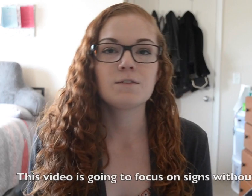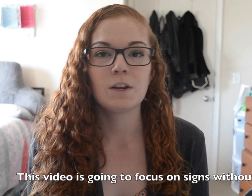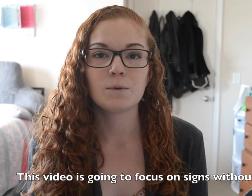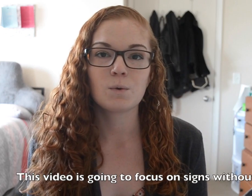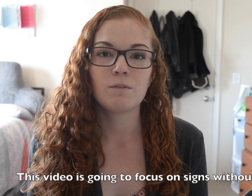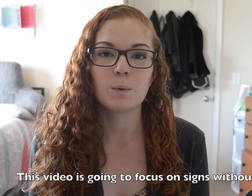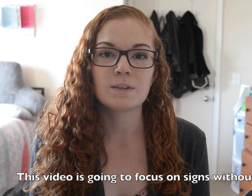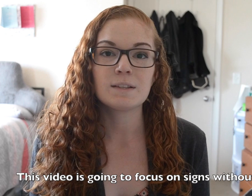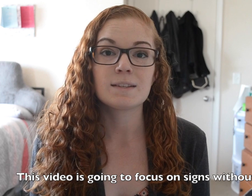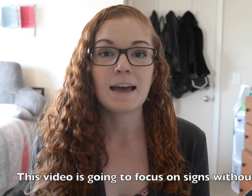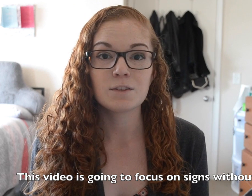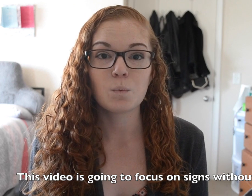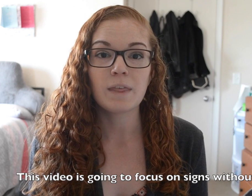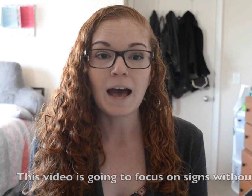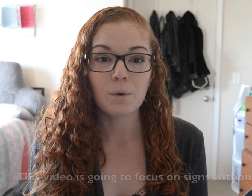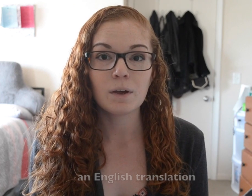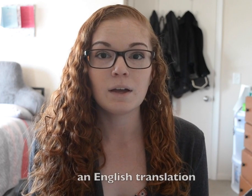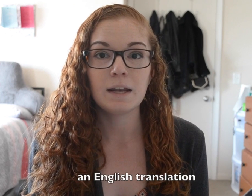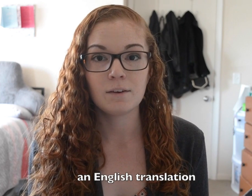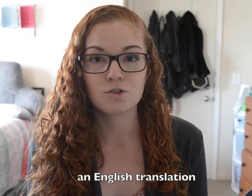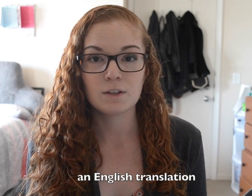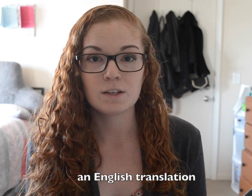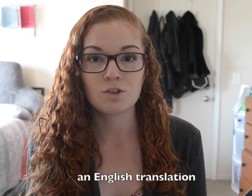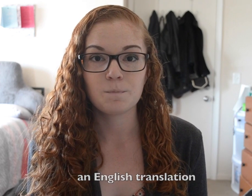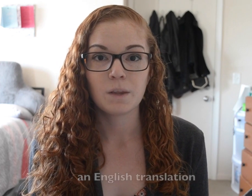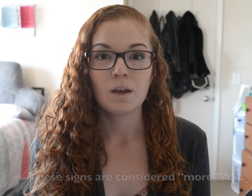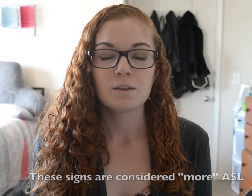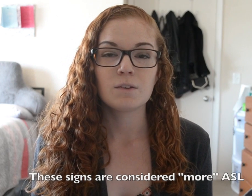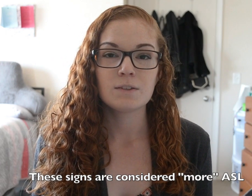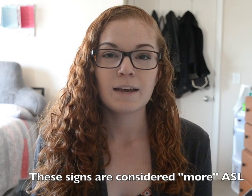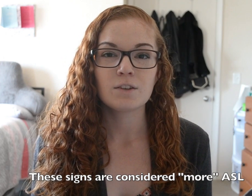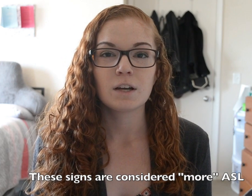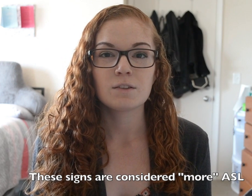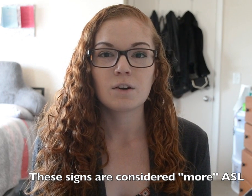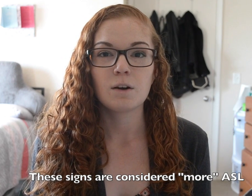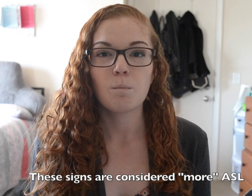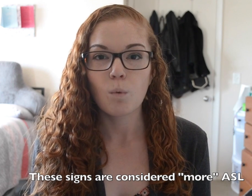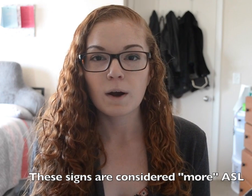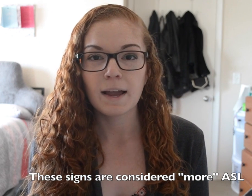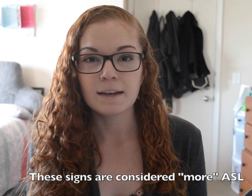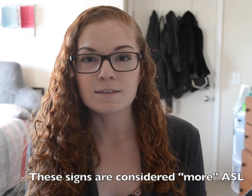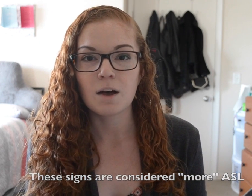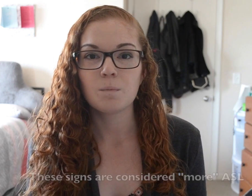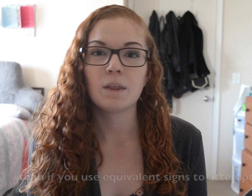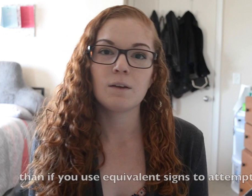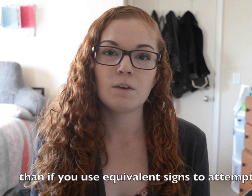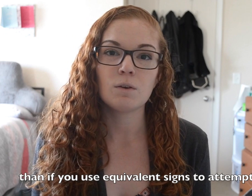This video is going to focus on signs without an English translation. So these signs are considered more ASL than if you